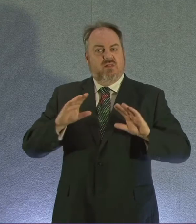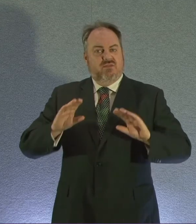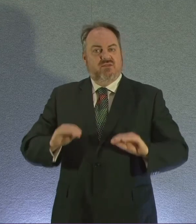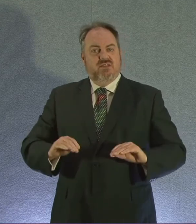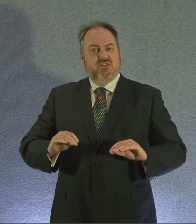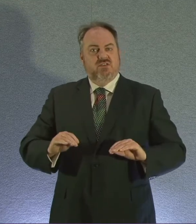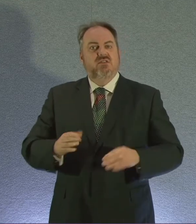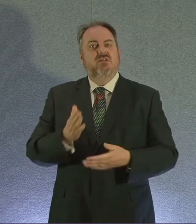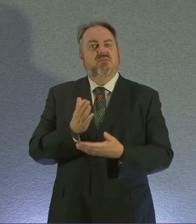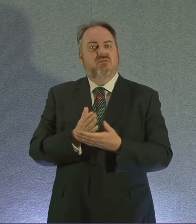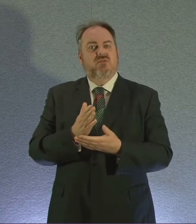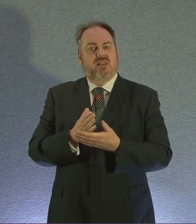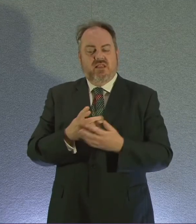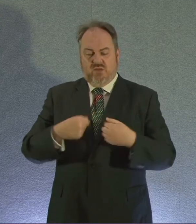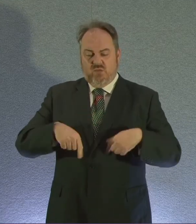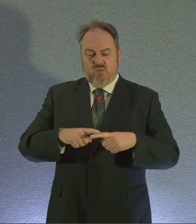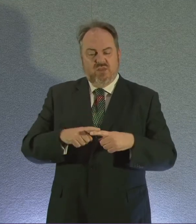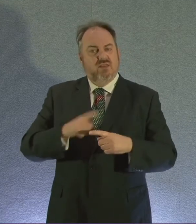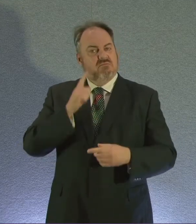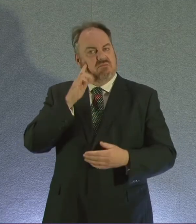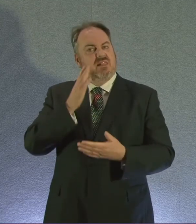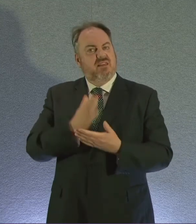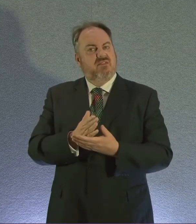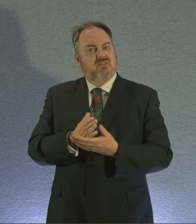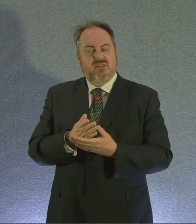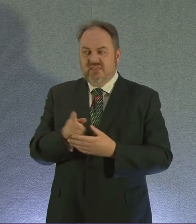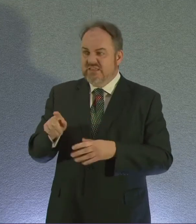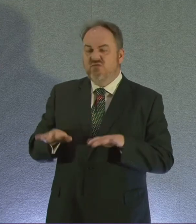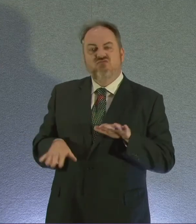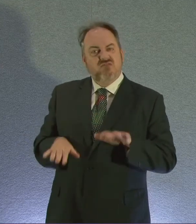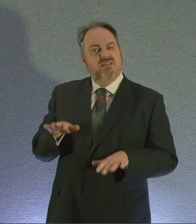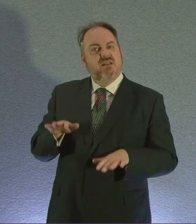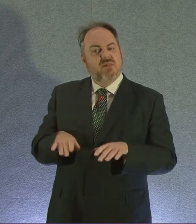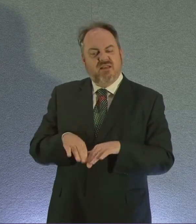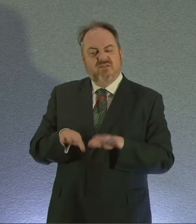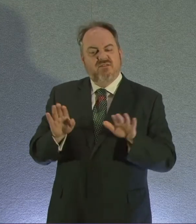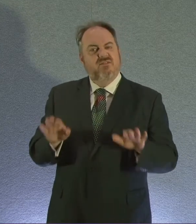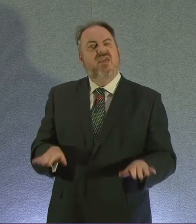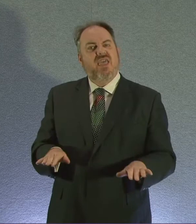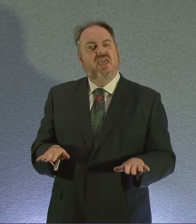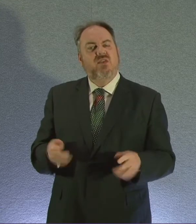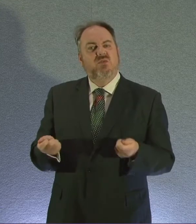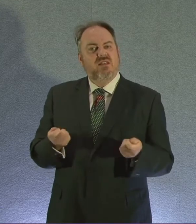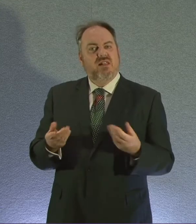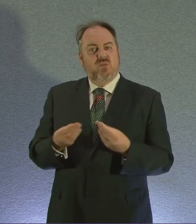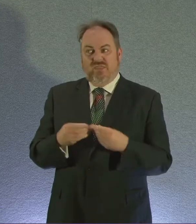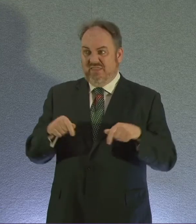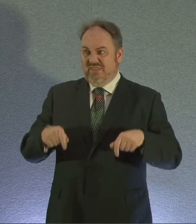do believe that these are reasonable steps to deal with a crisis that confronts us.